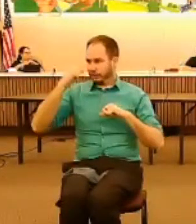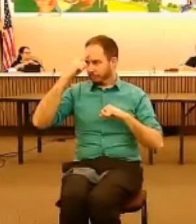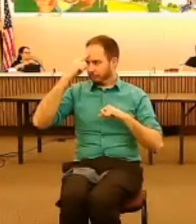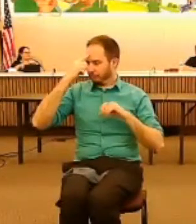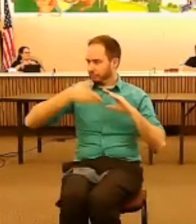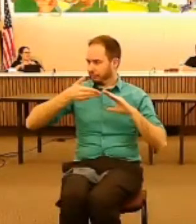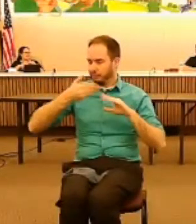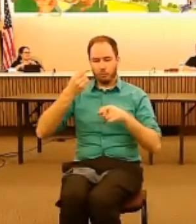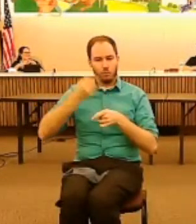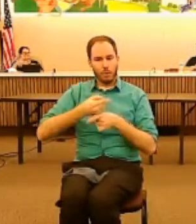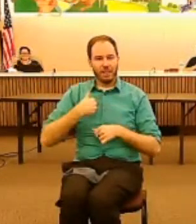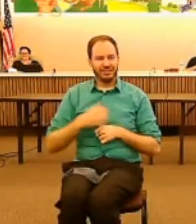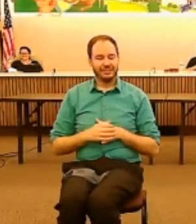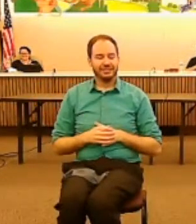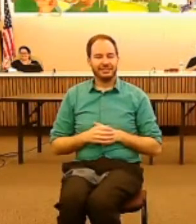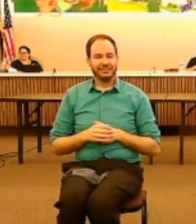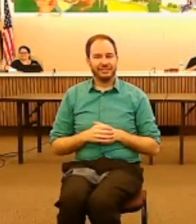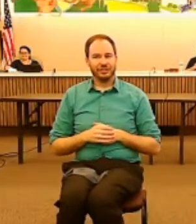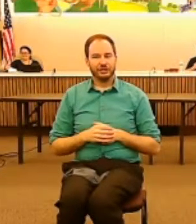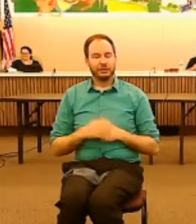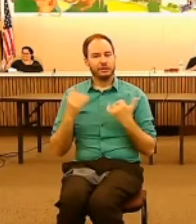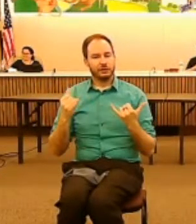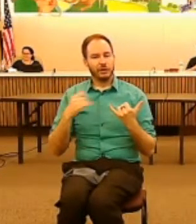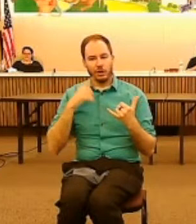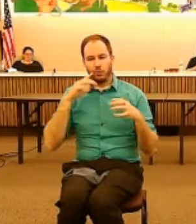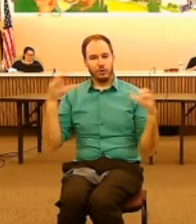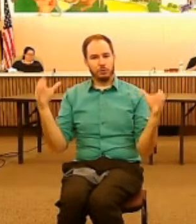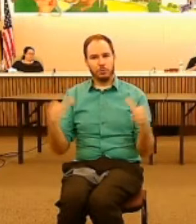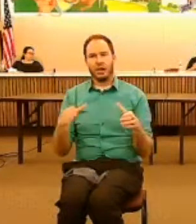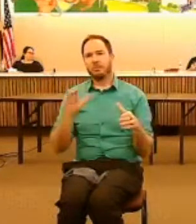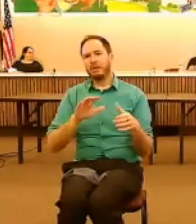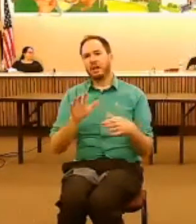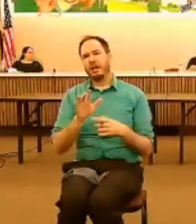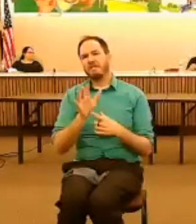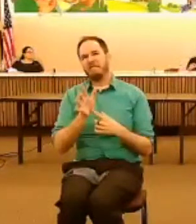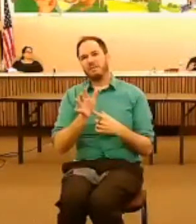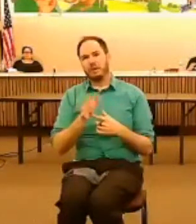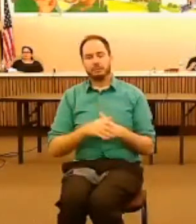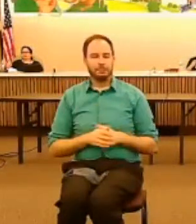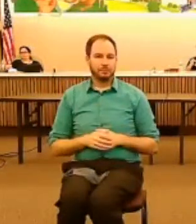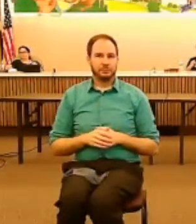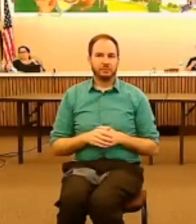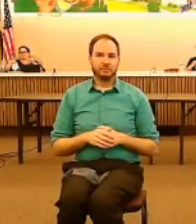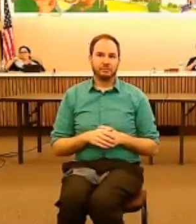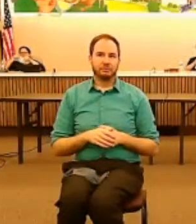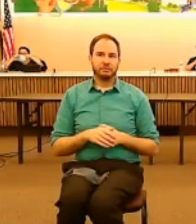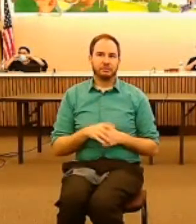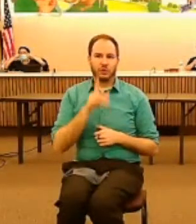resolutions. So we'll reconvene in a little over 5 minutes. Okay.